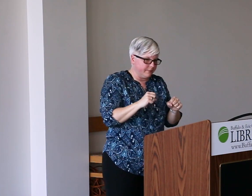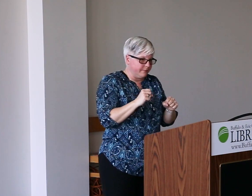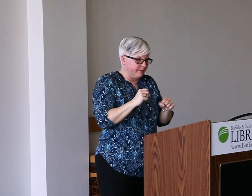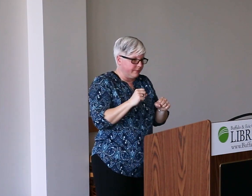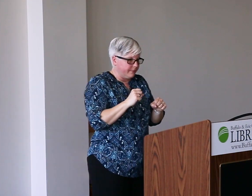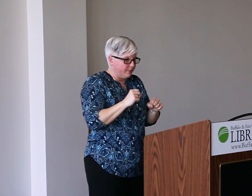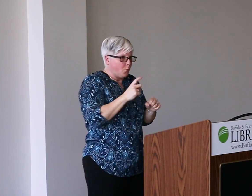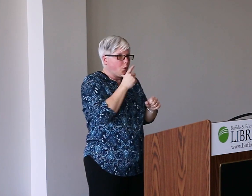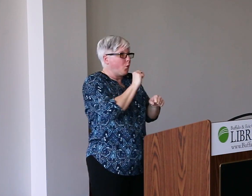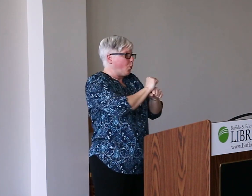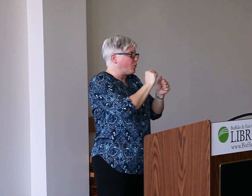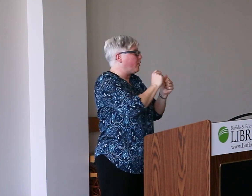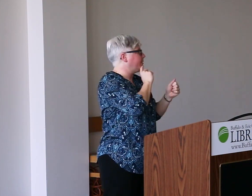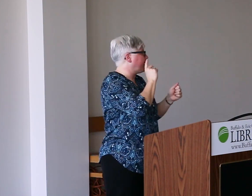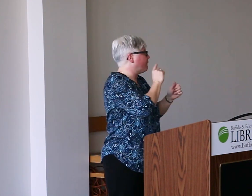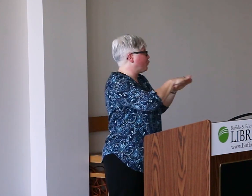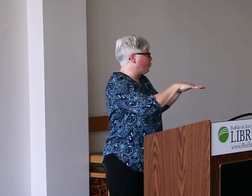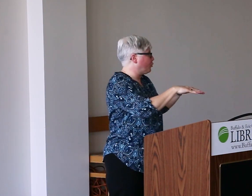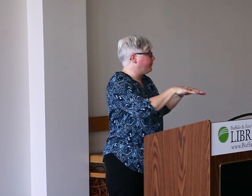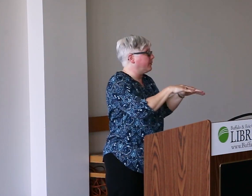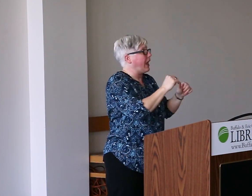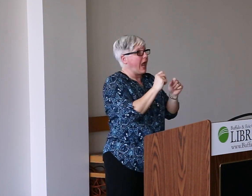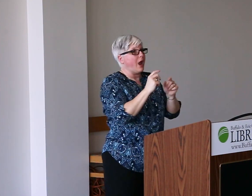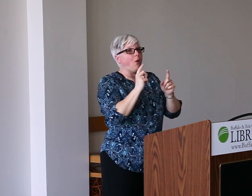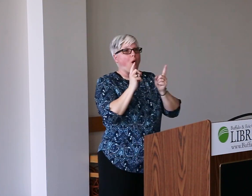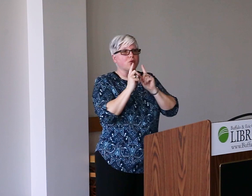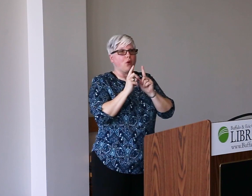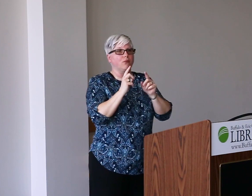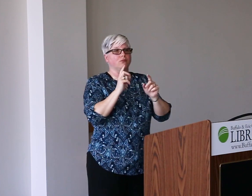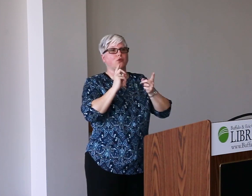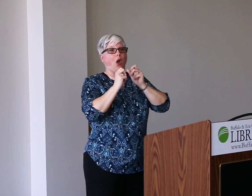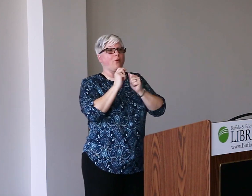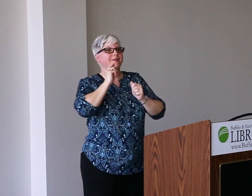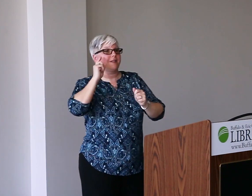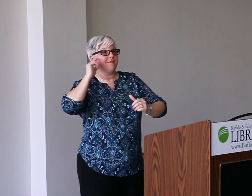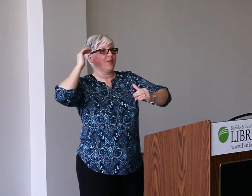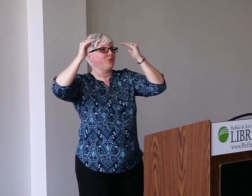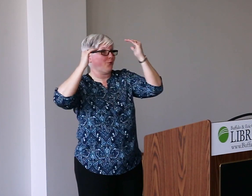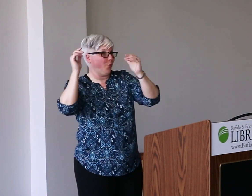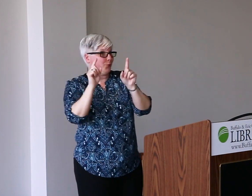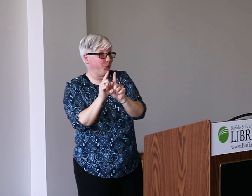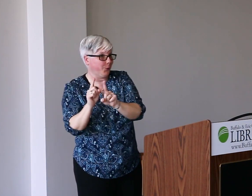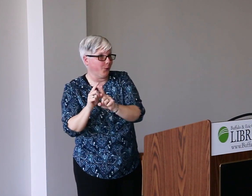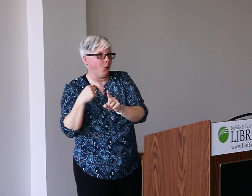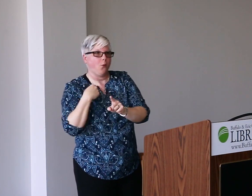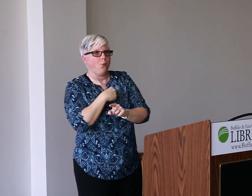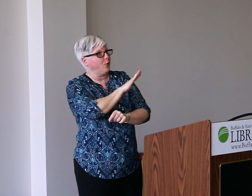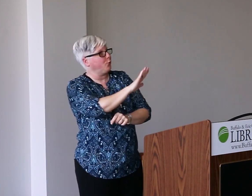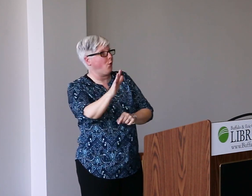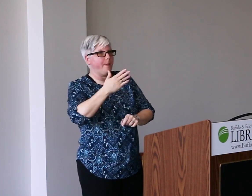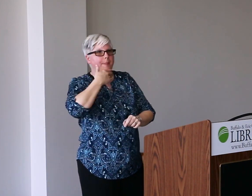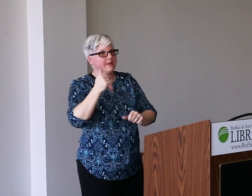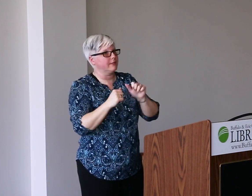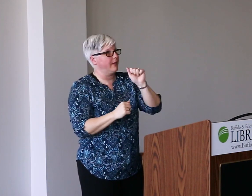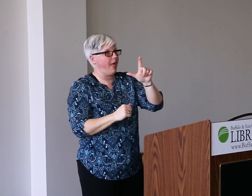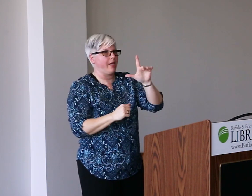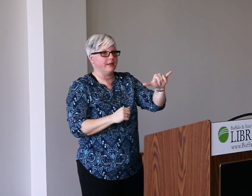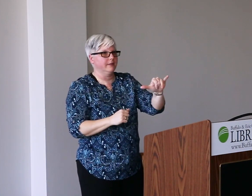I speak with as many people as you can, as possible, who works with deaf children, and also talk with deaf adults too. We are